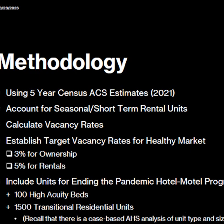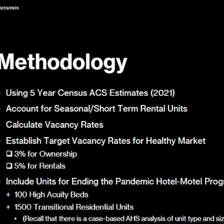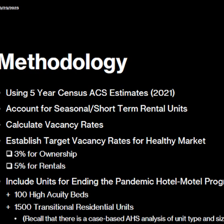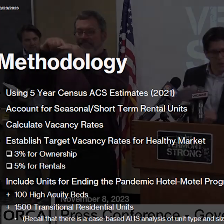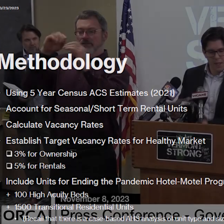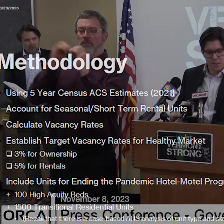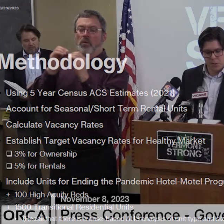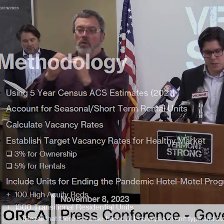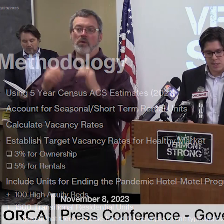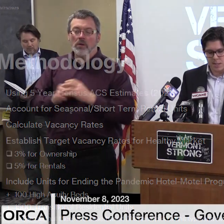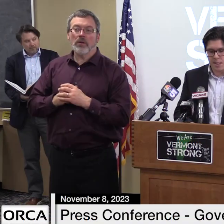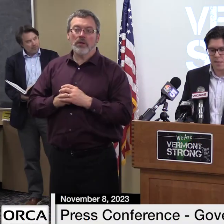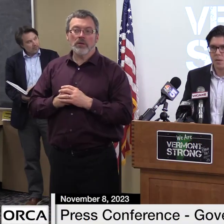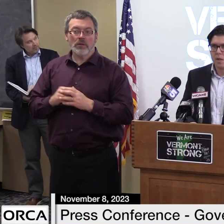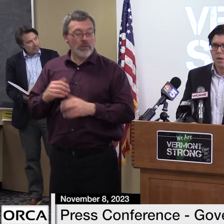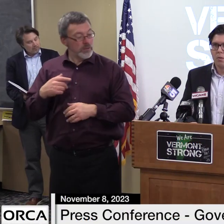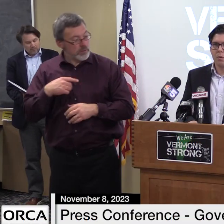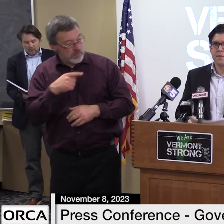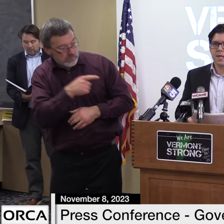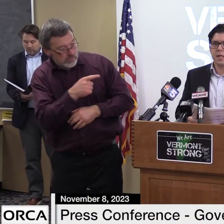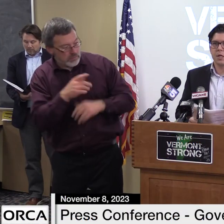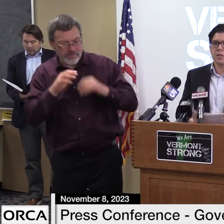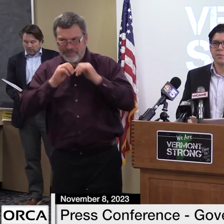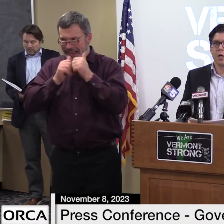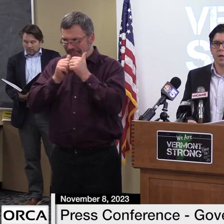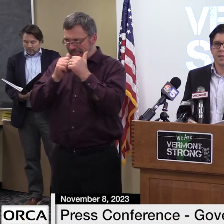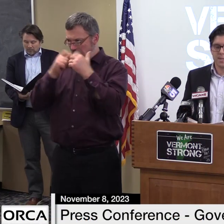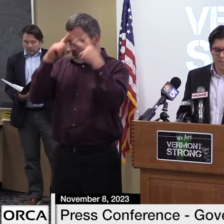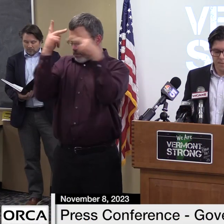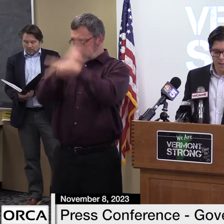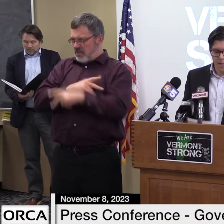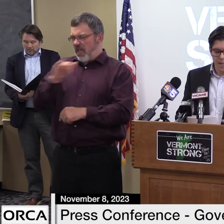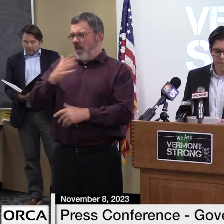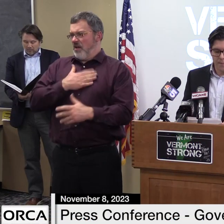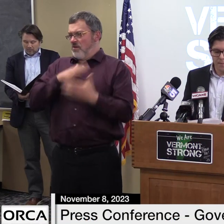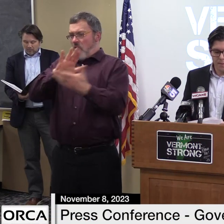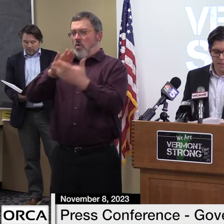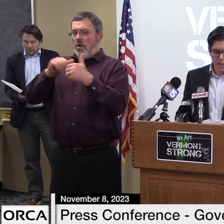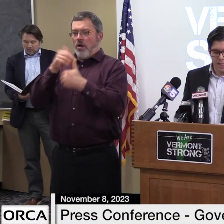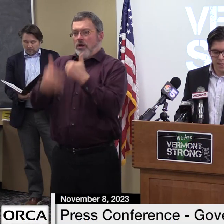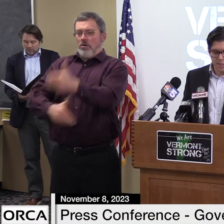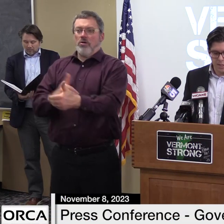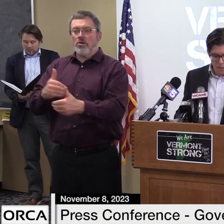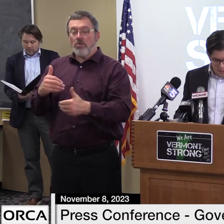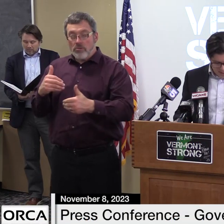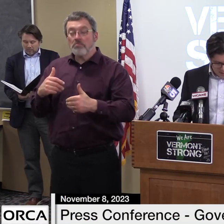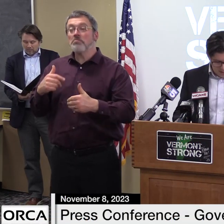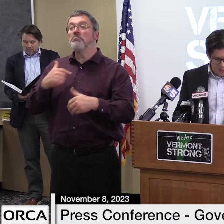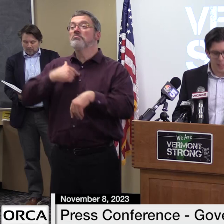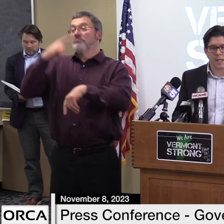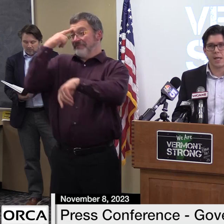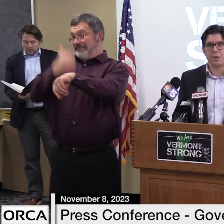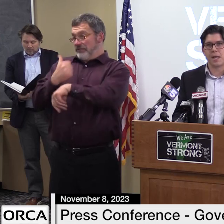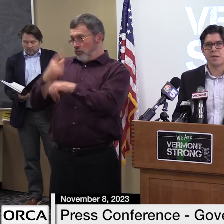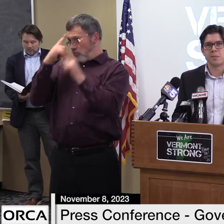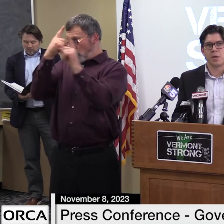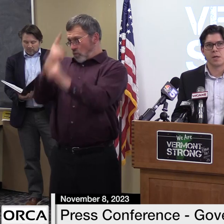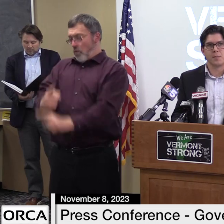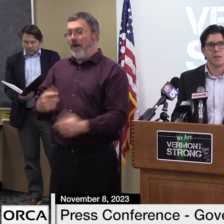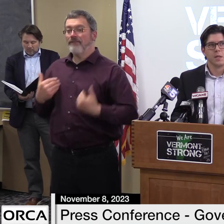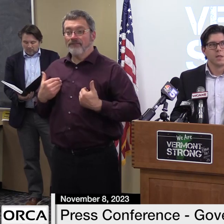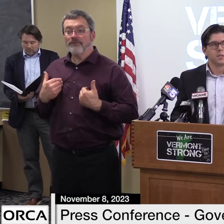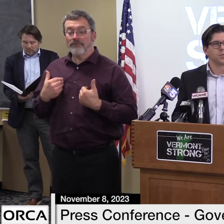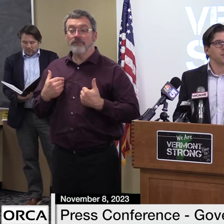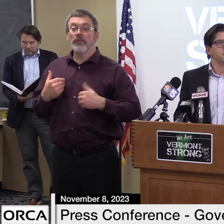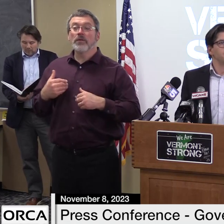up? Okay, so you can see that what we've set here are some targets. And these targets indicate a healthy housing